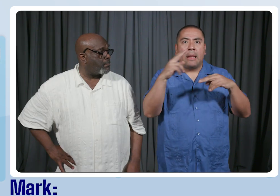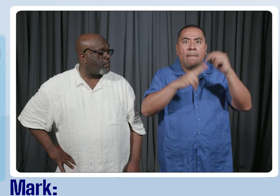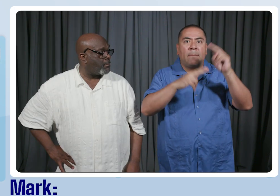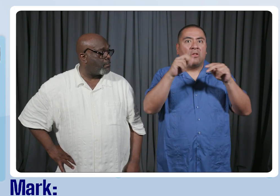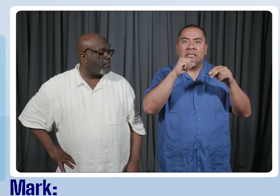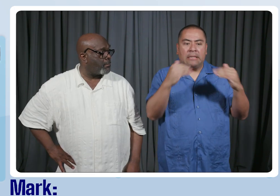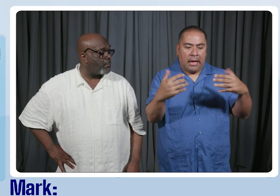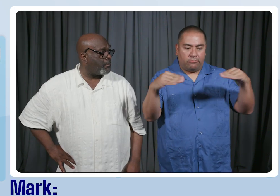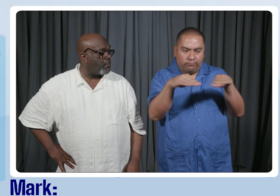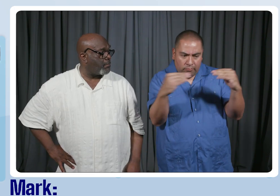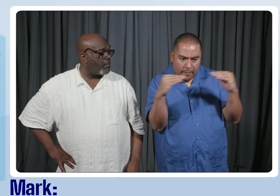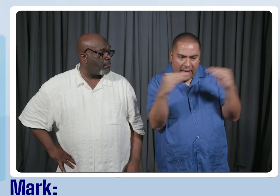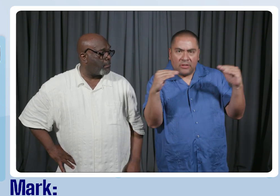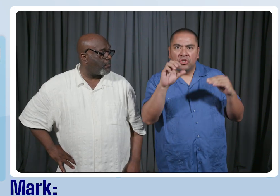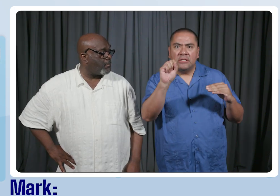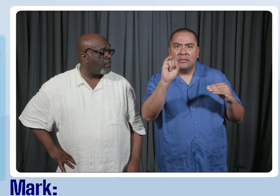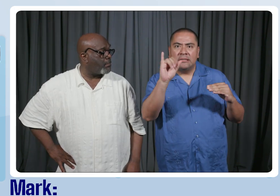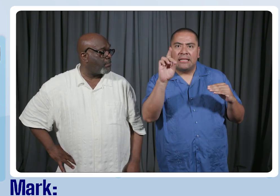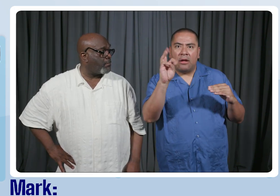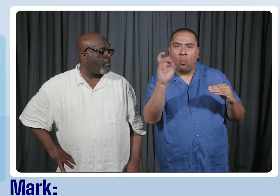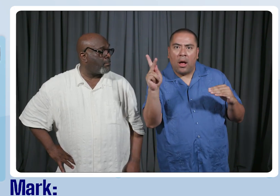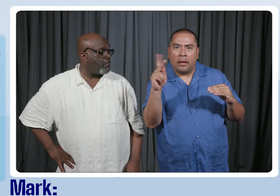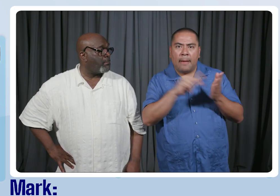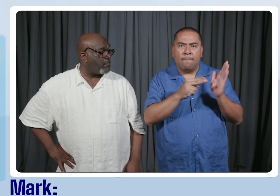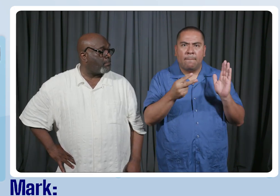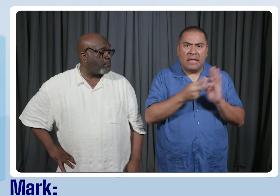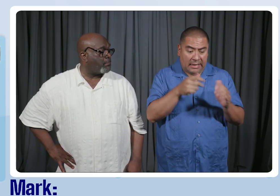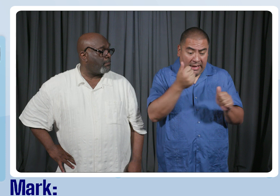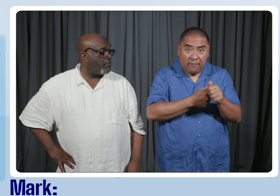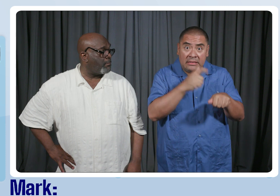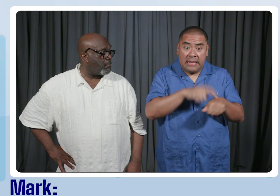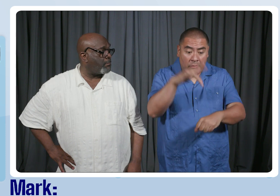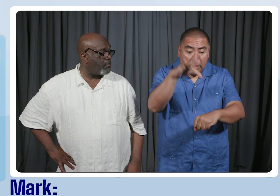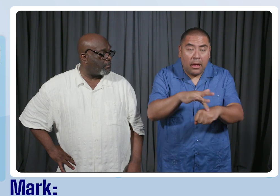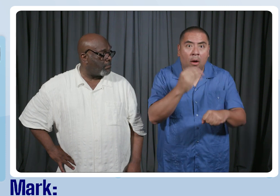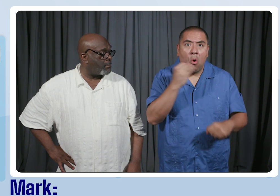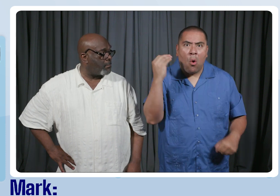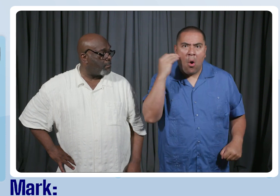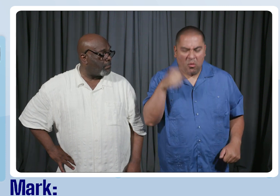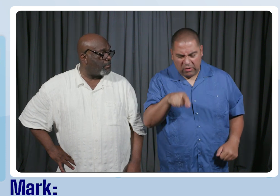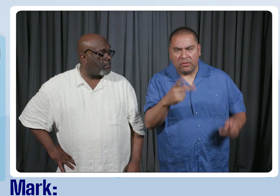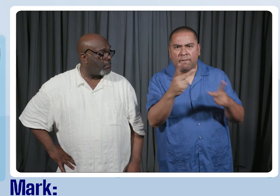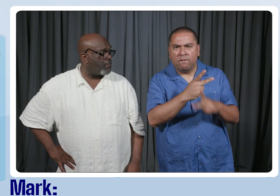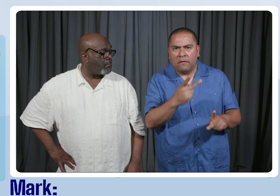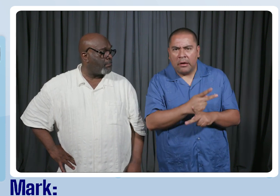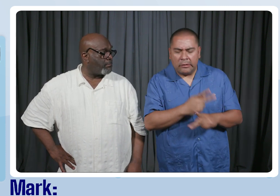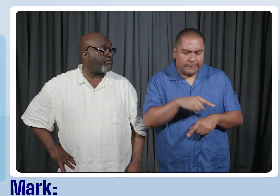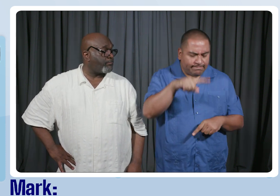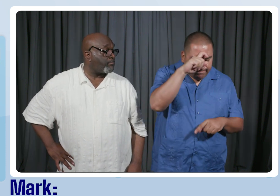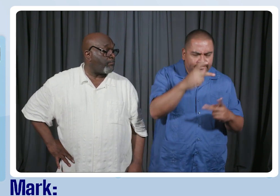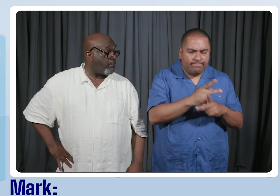sidewalk. And so we have this giant puzzle we have to solve every time we go out to these clients' homes. And that a lot of the time